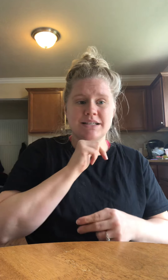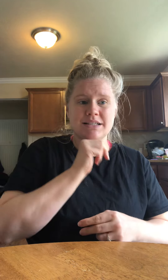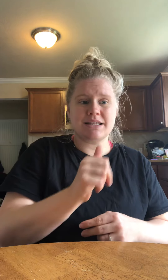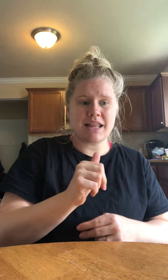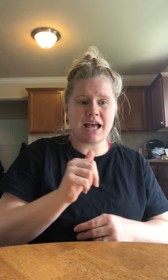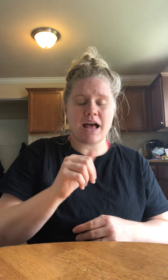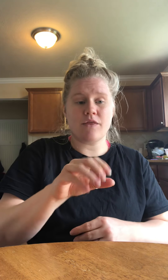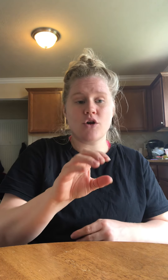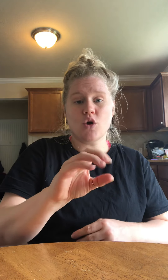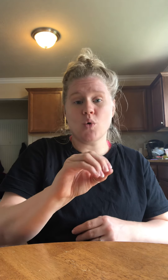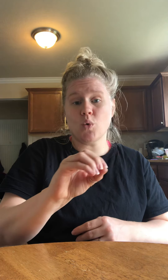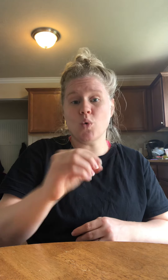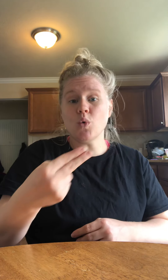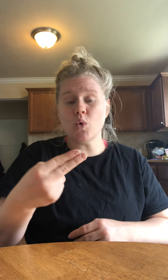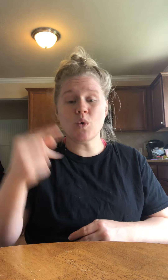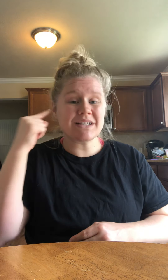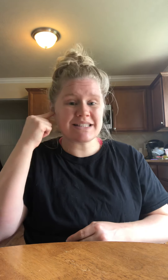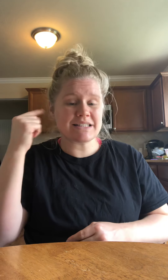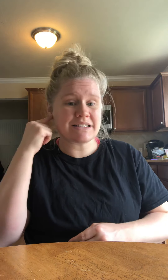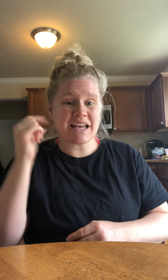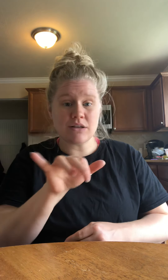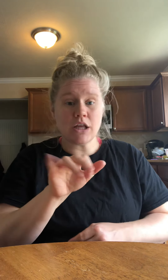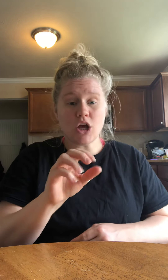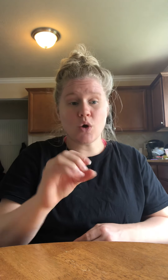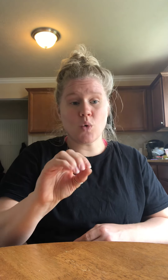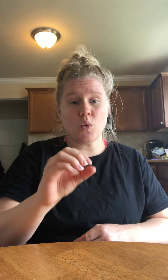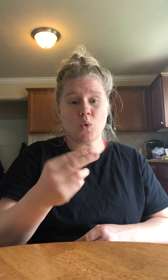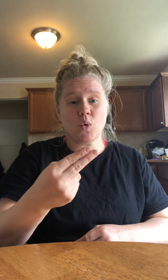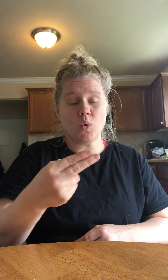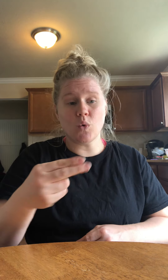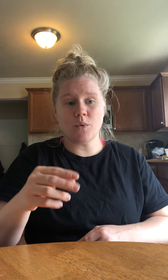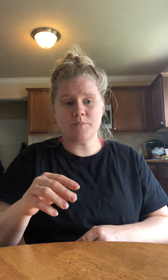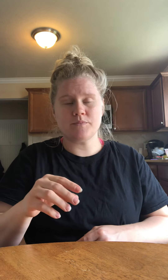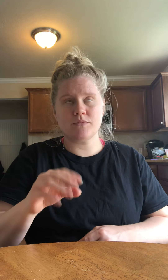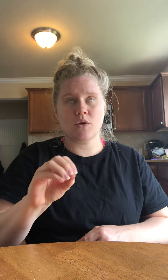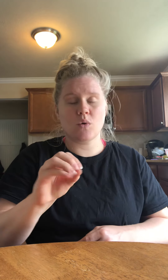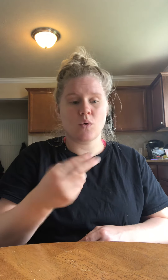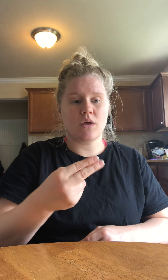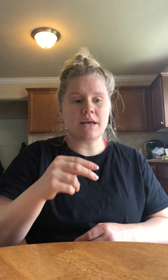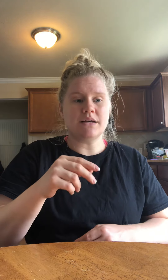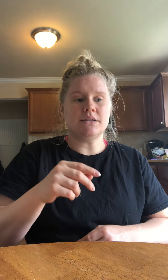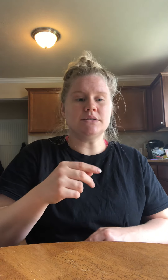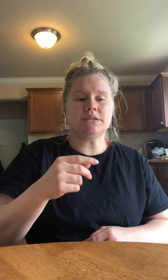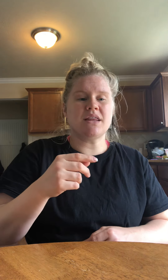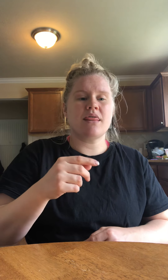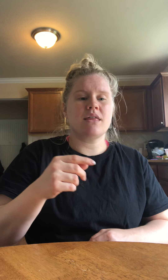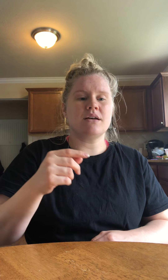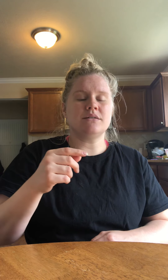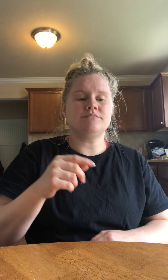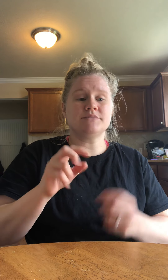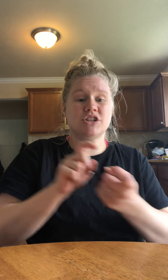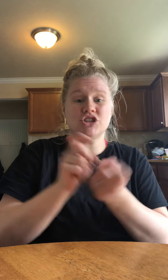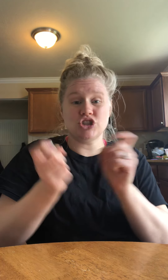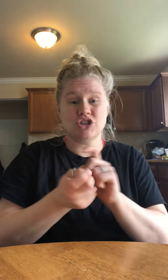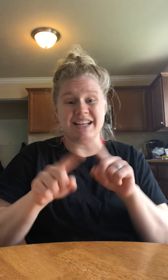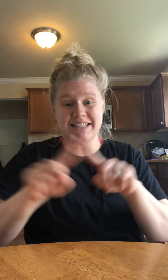a or the oo or the oo or the ow or the ow, turns into a different sound, turns into a different